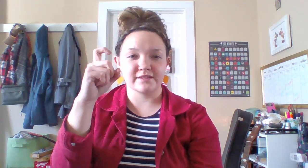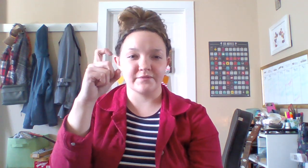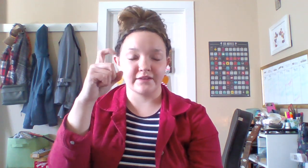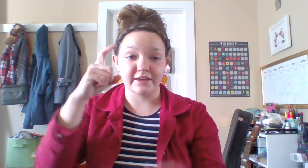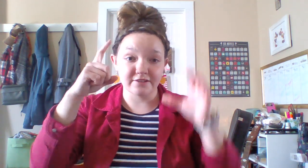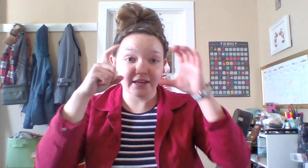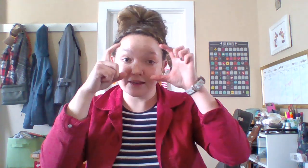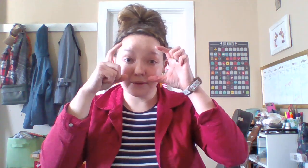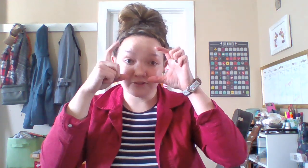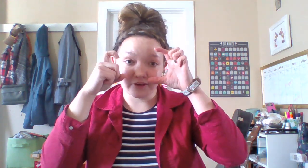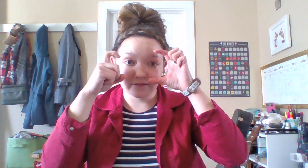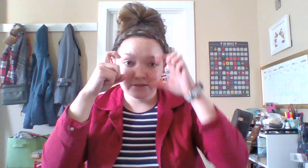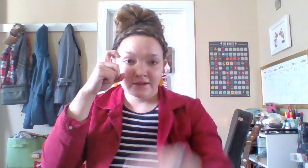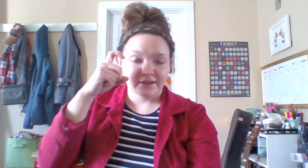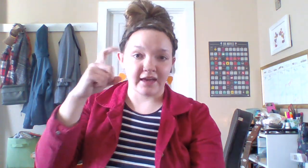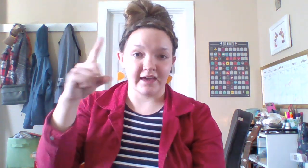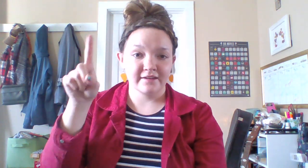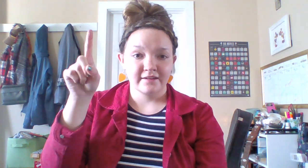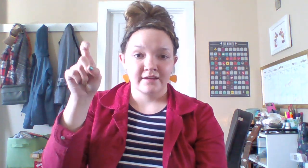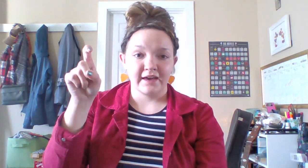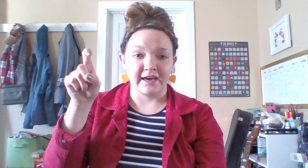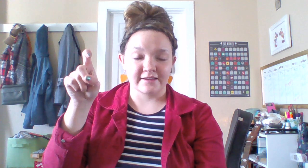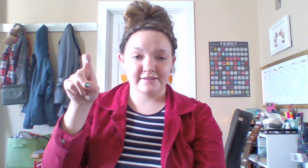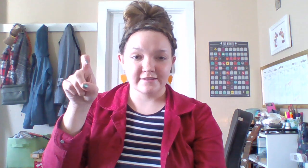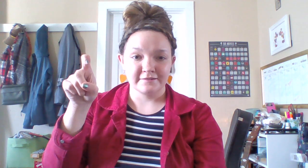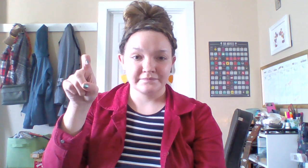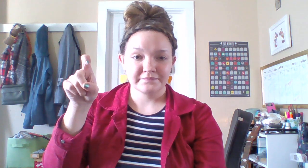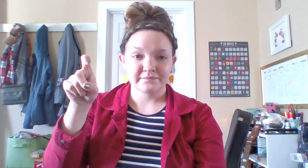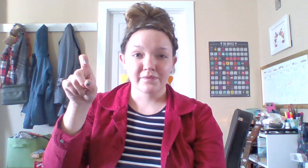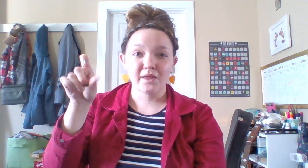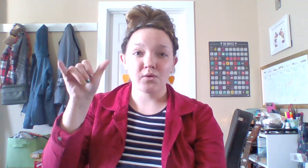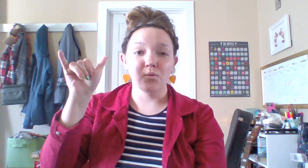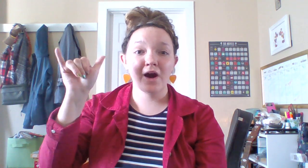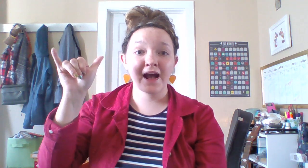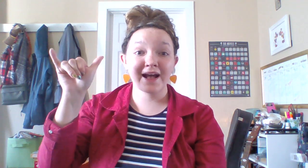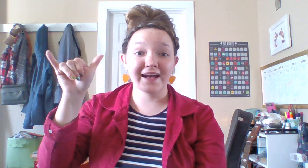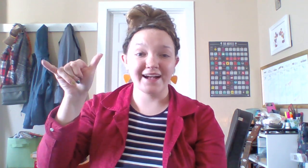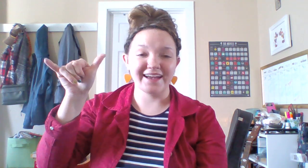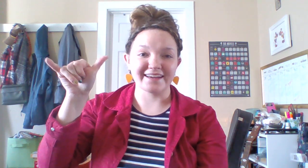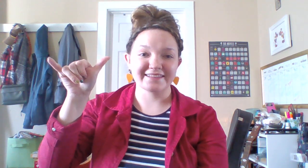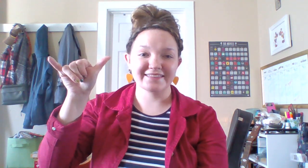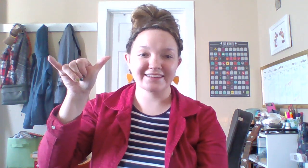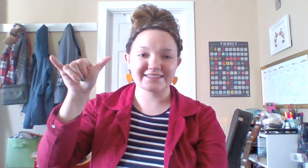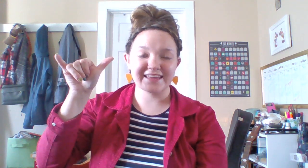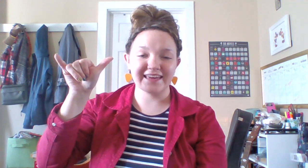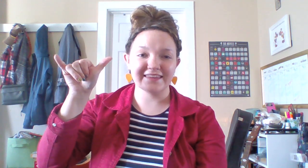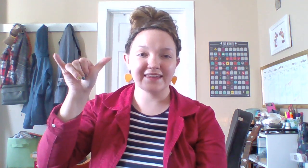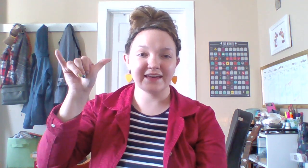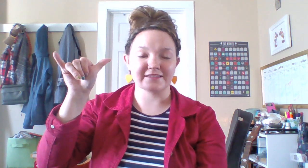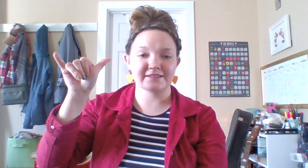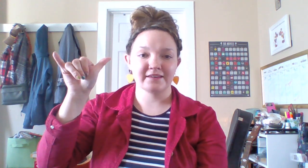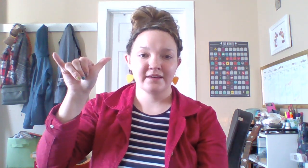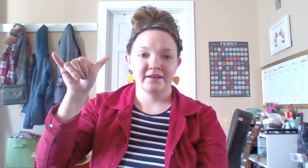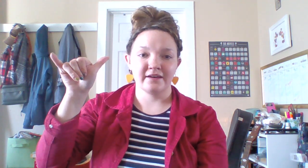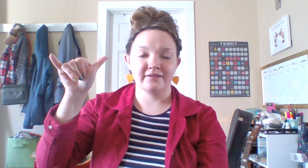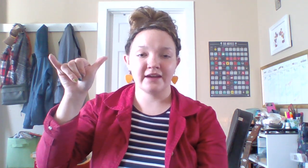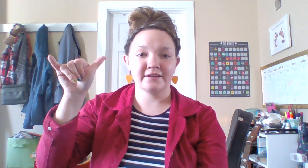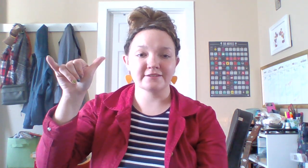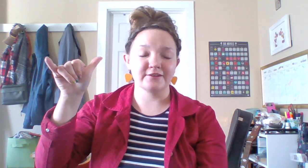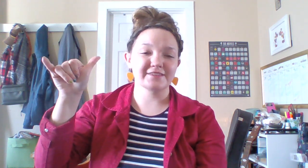something, like you're taking a picture, okay? X. Y looks like this. Alrighty, so you'll see